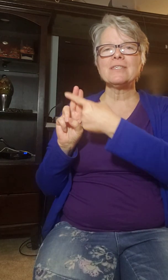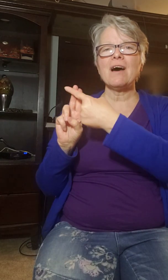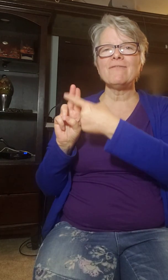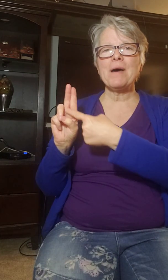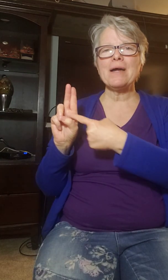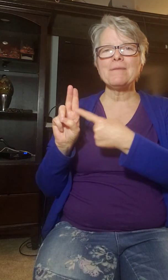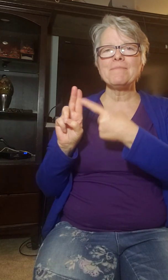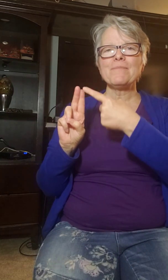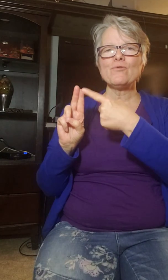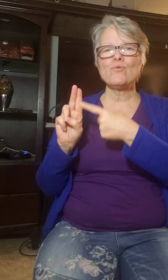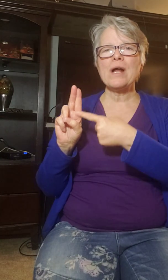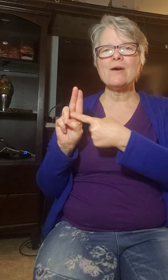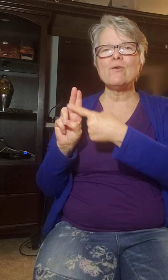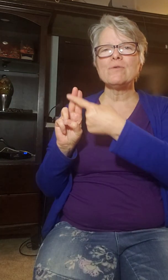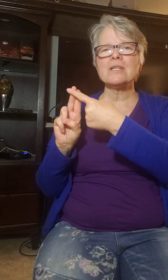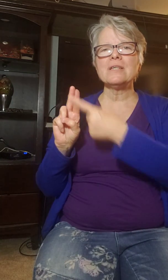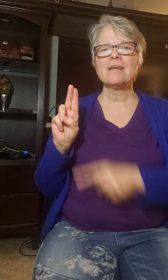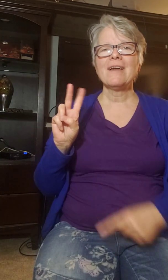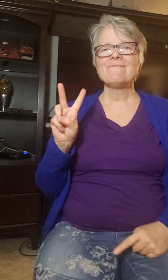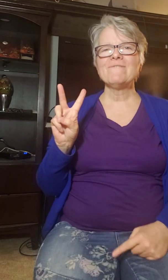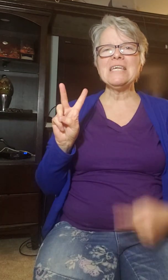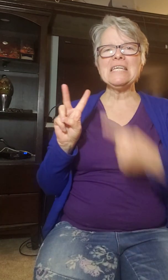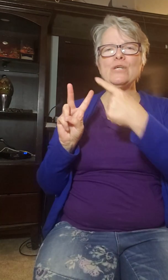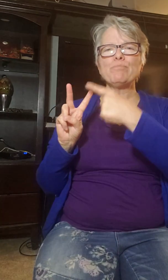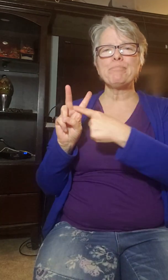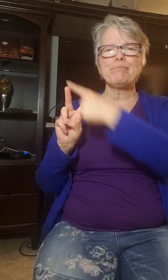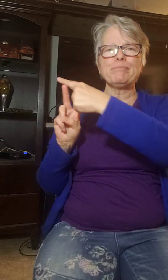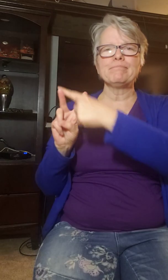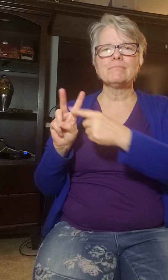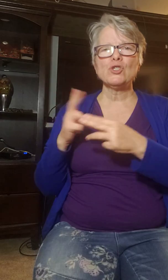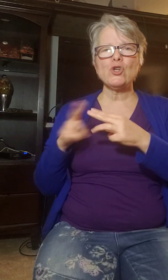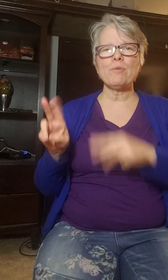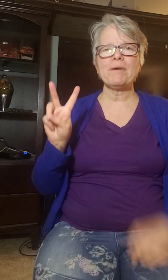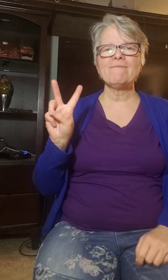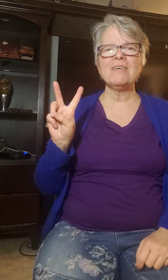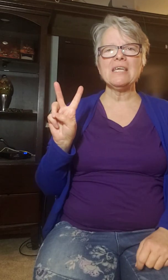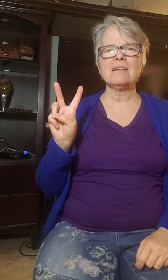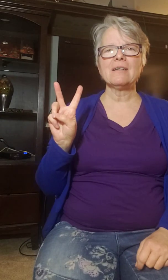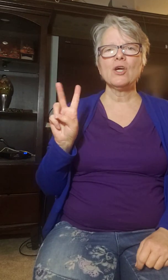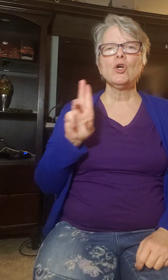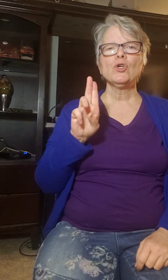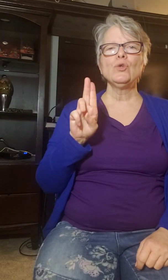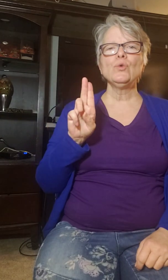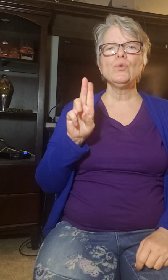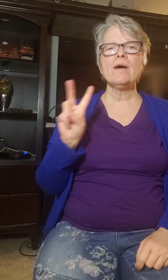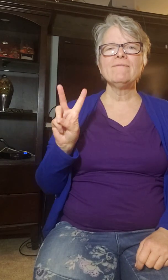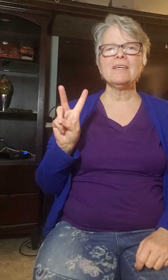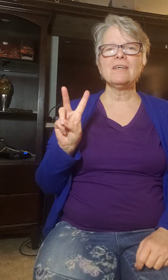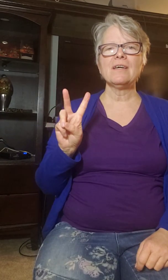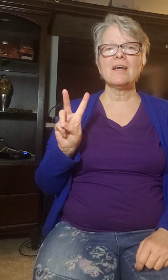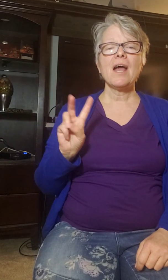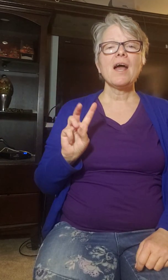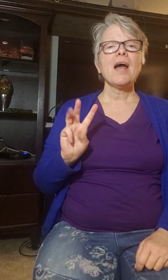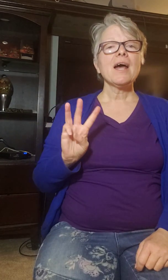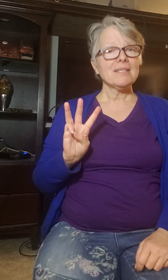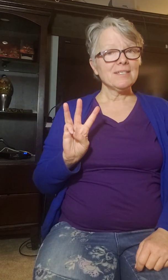soft bottom, rounded. V, sharp, V, U, V.